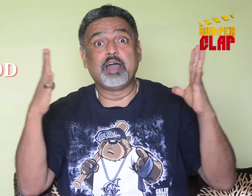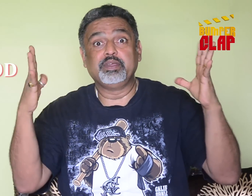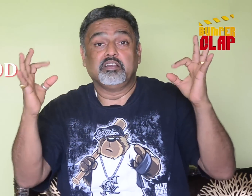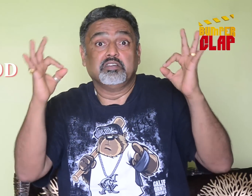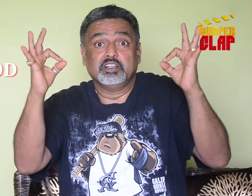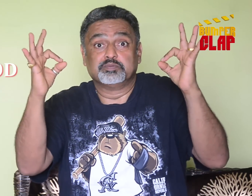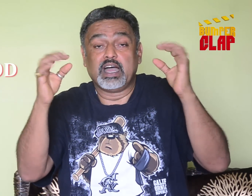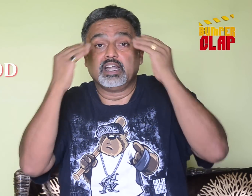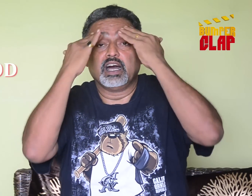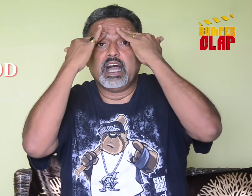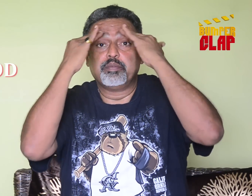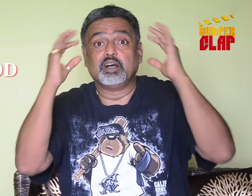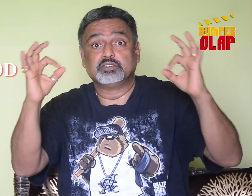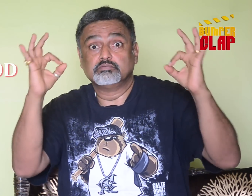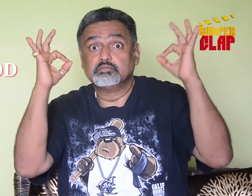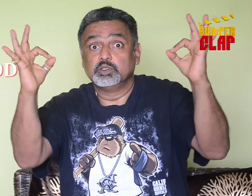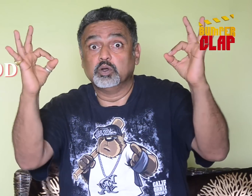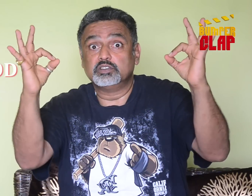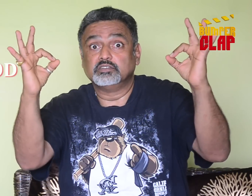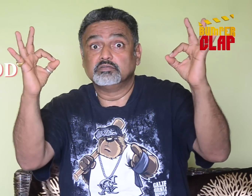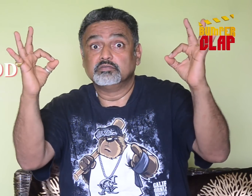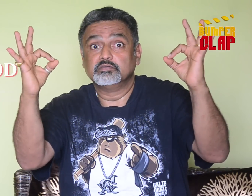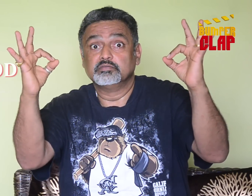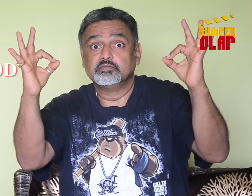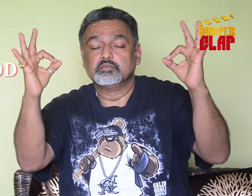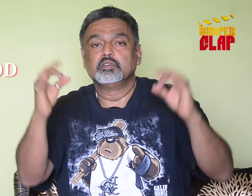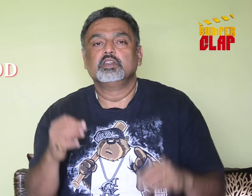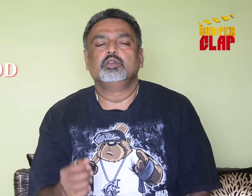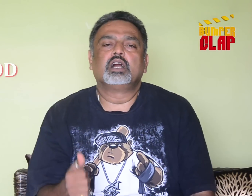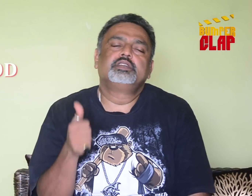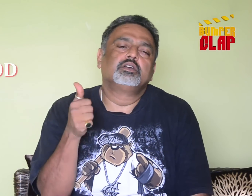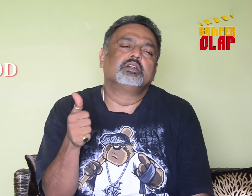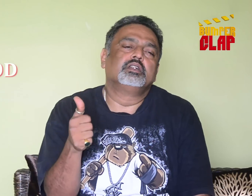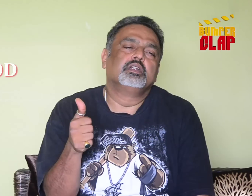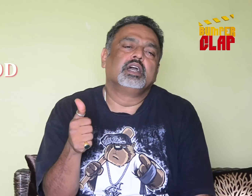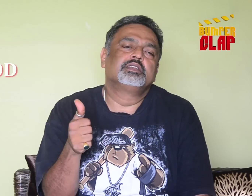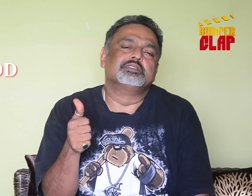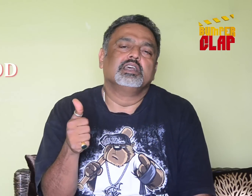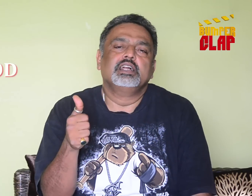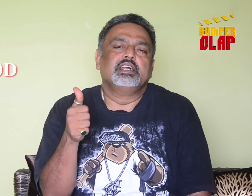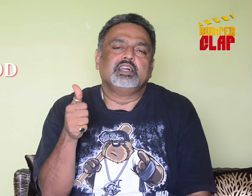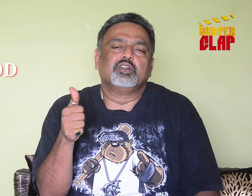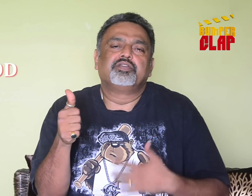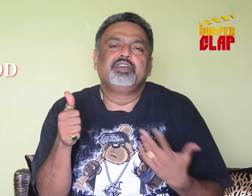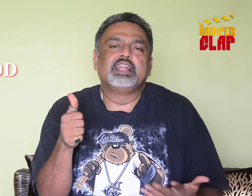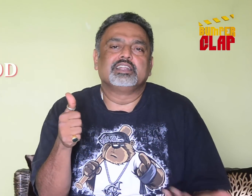happy, inspired, eyebrows. Good. You can't say good like this. You don't feel like it's